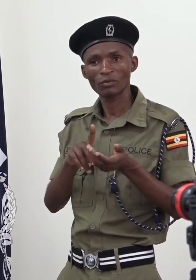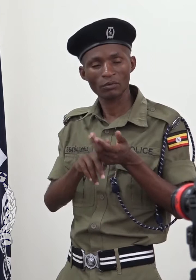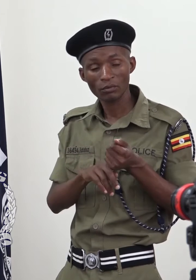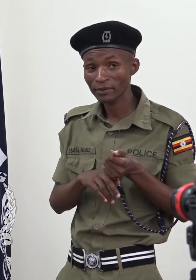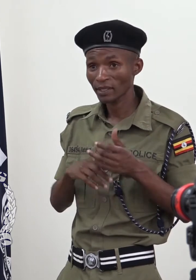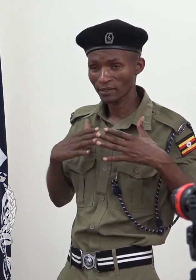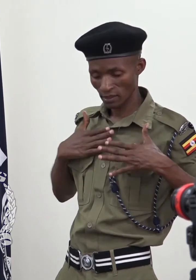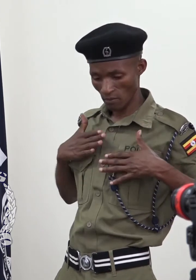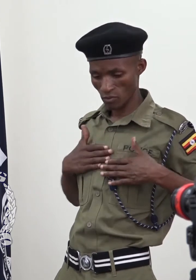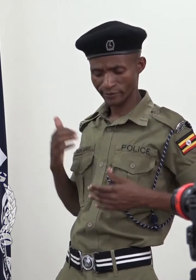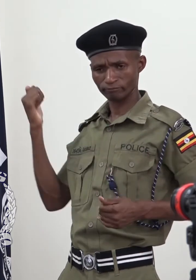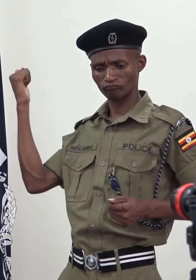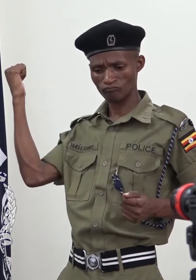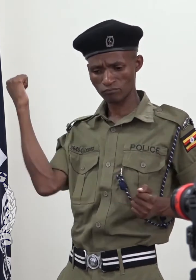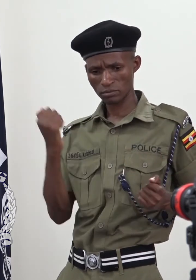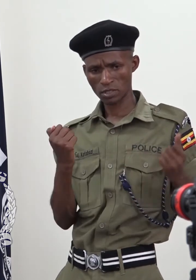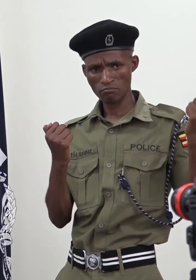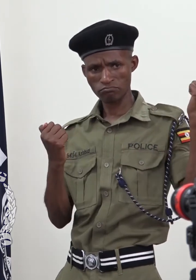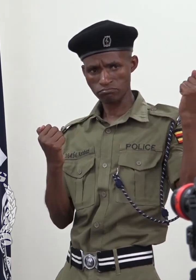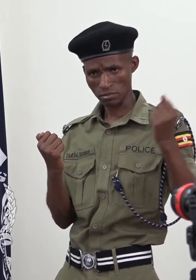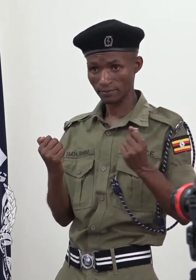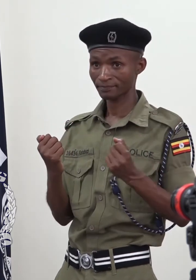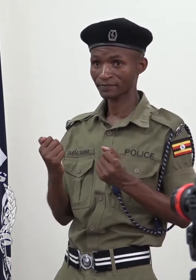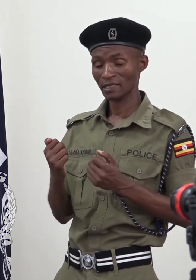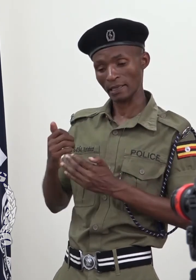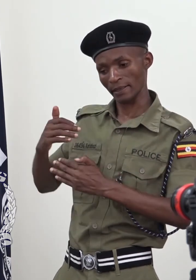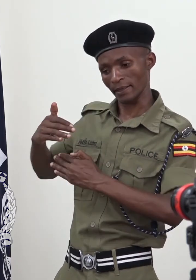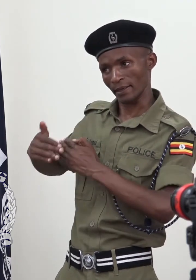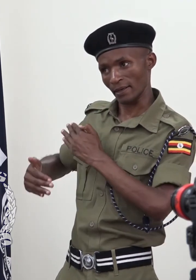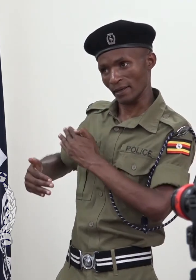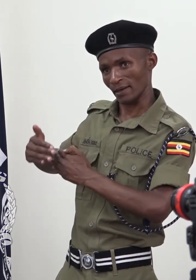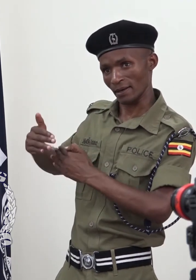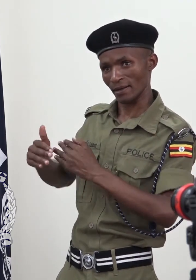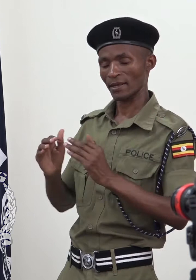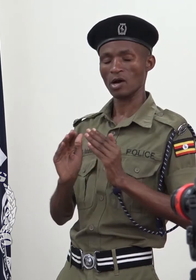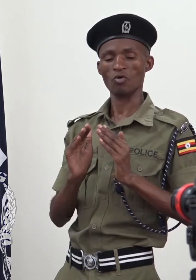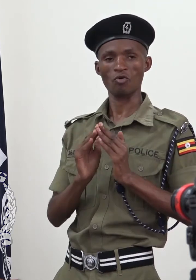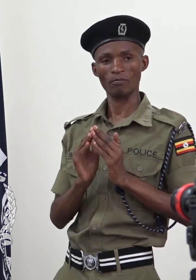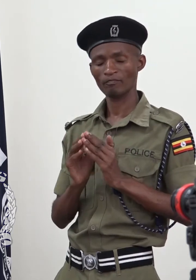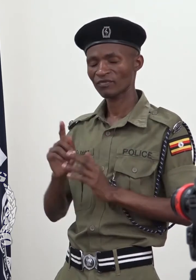wounds within the vicinity of her home. Her phone had been robbed.